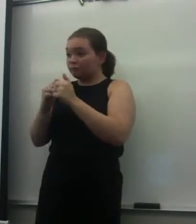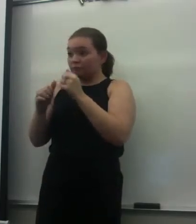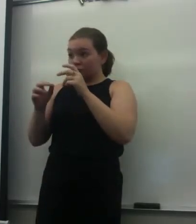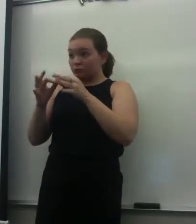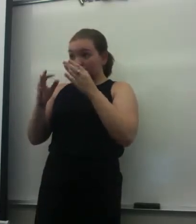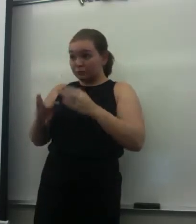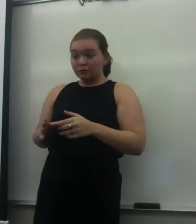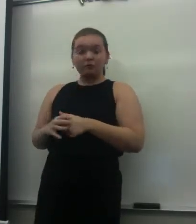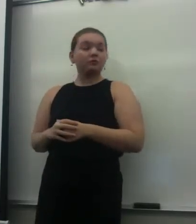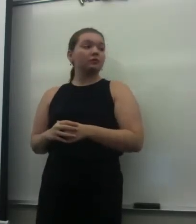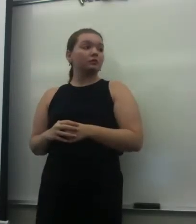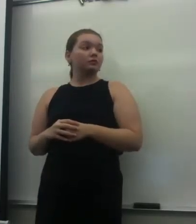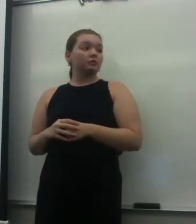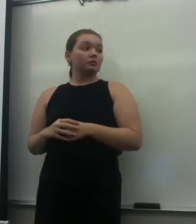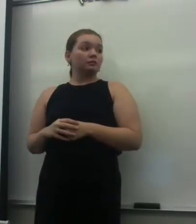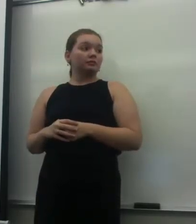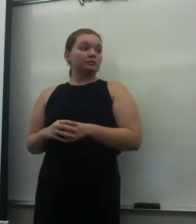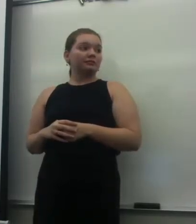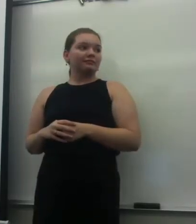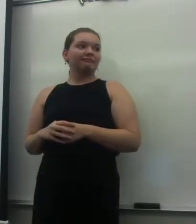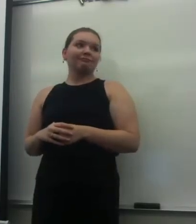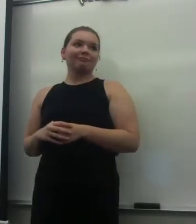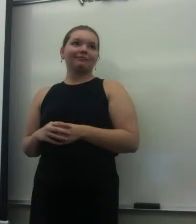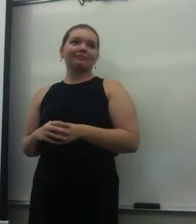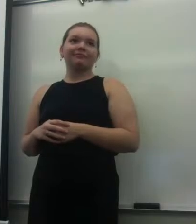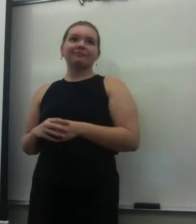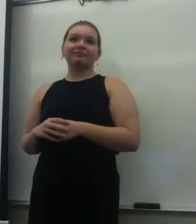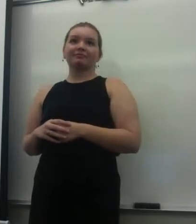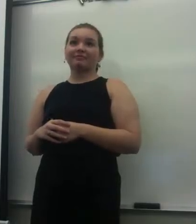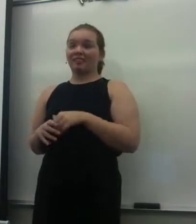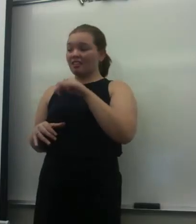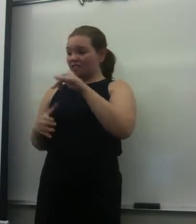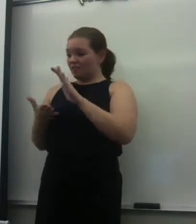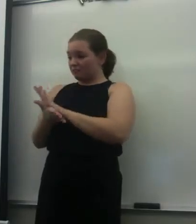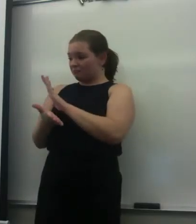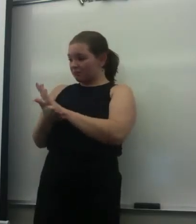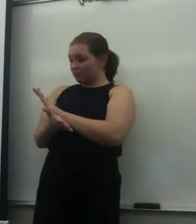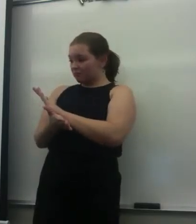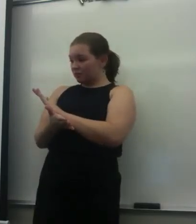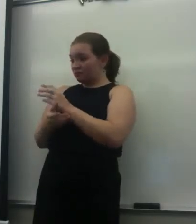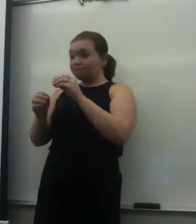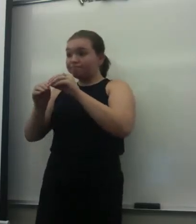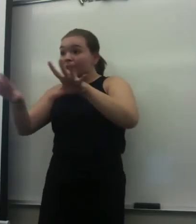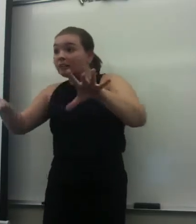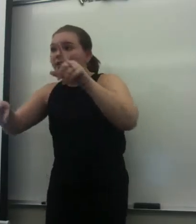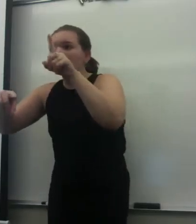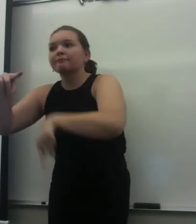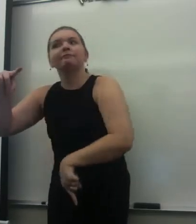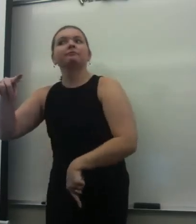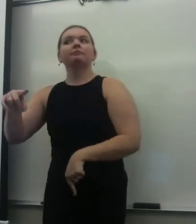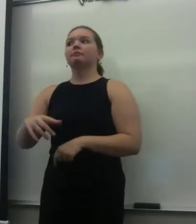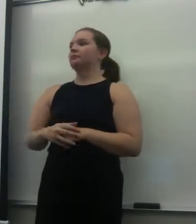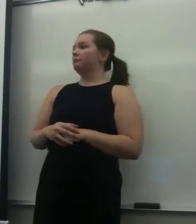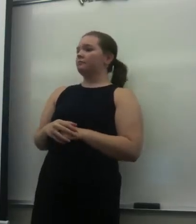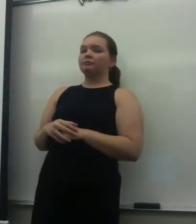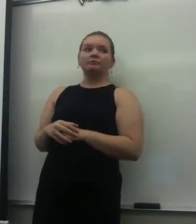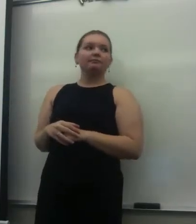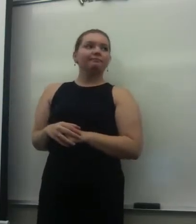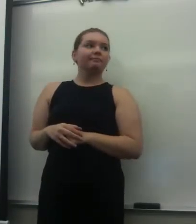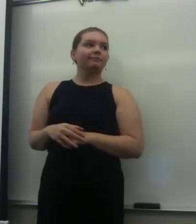does not breach the attorney-client confidentiality privileges. That's true. Legal interpreters